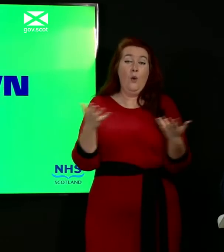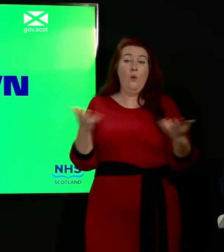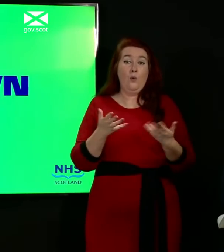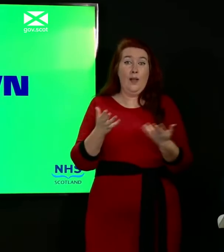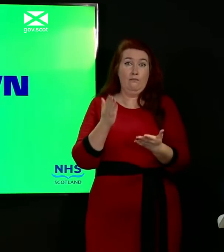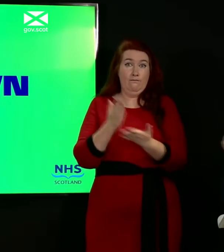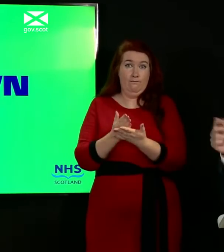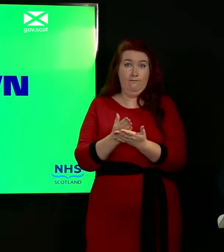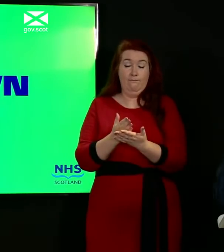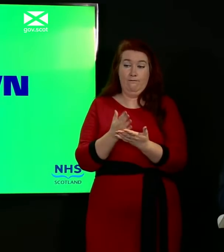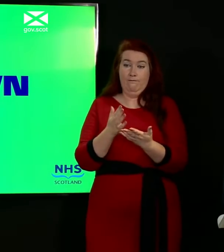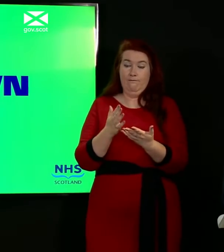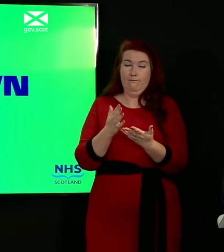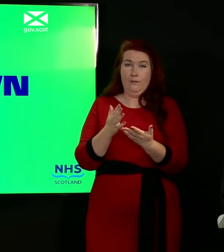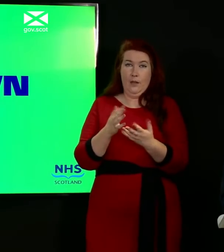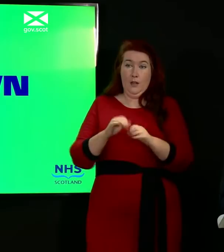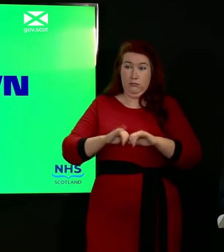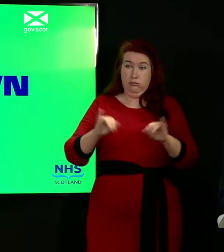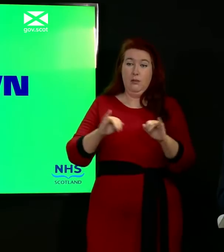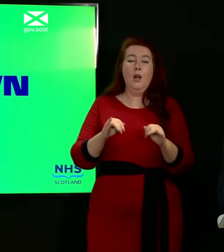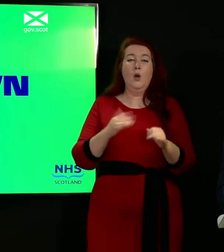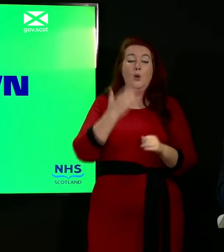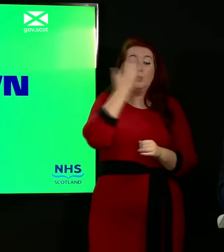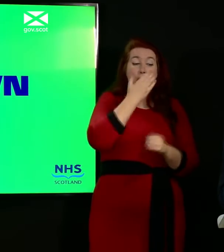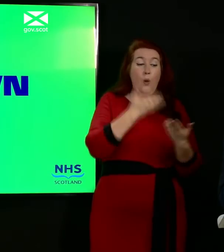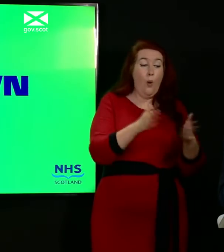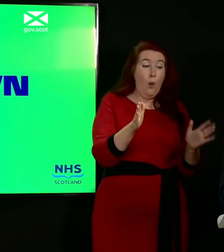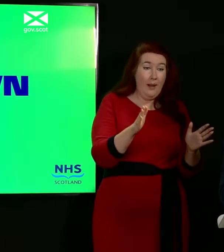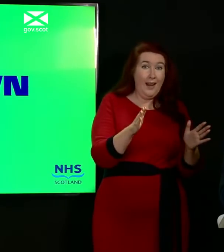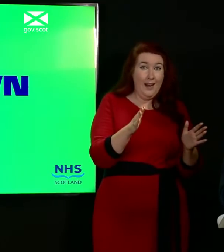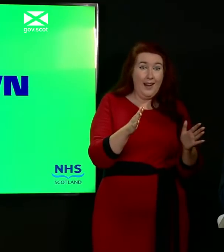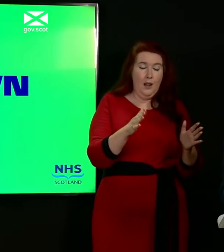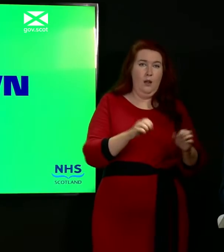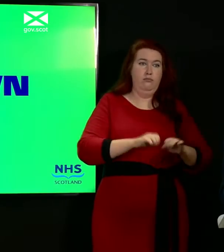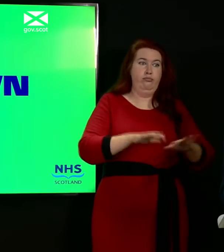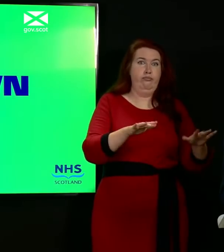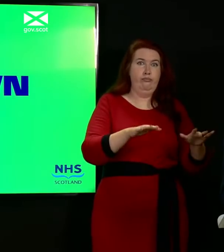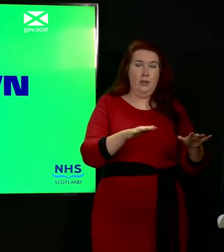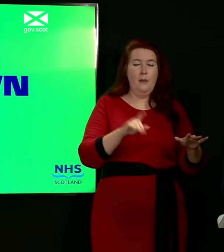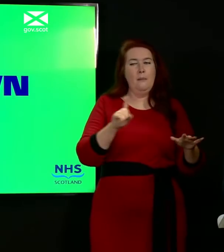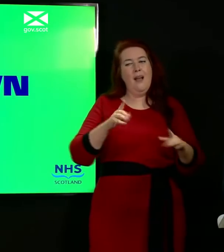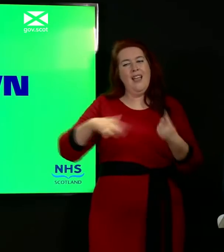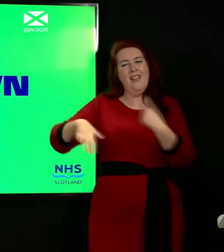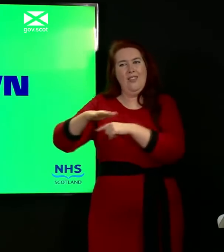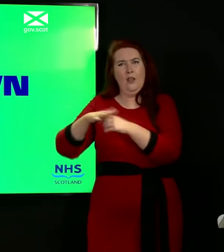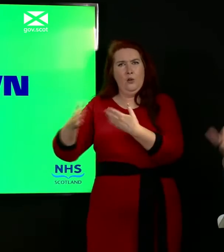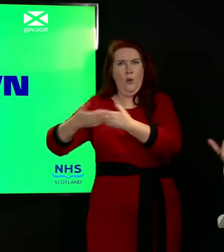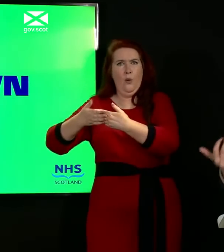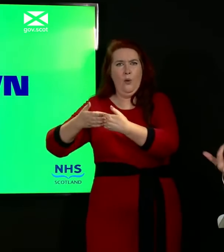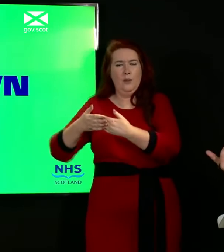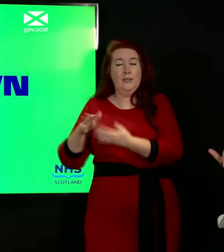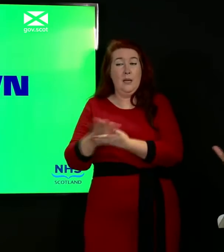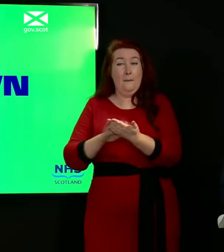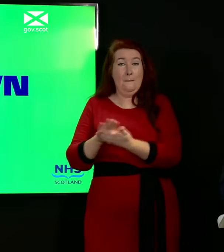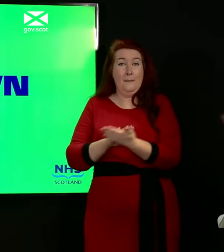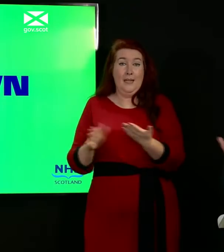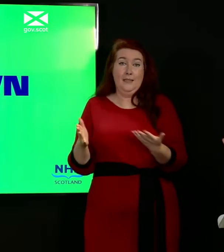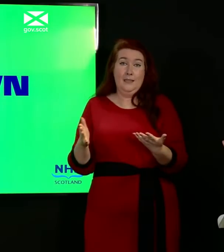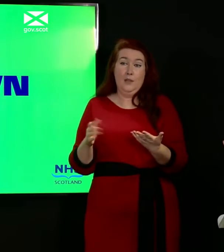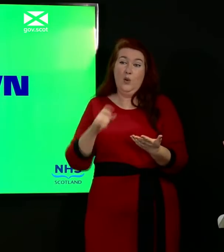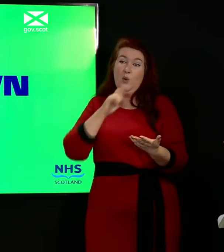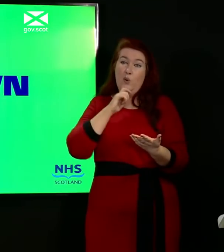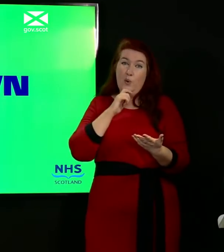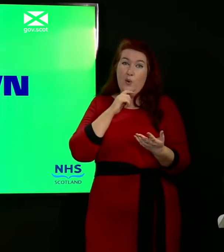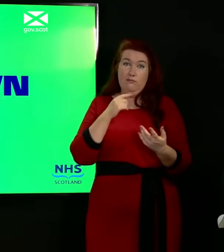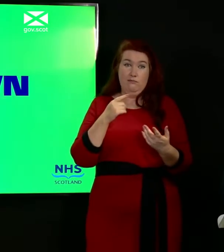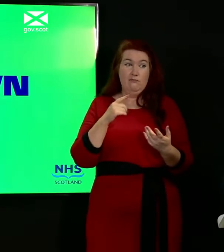the schools were open and everything else was shut. So that perhaps creates an artefact that the most likely people to get it were the people